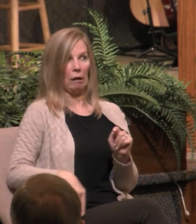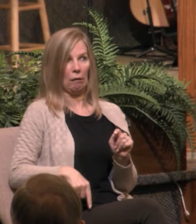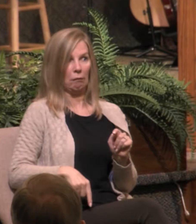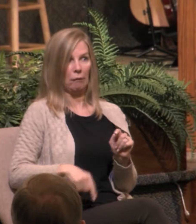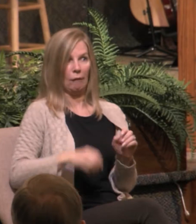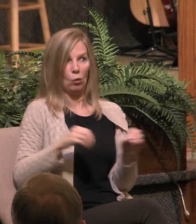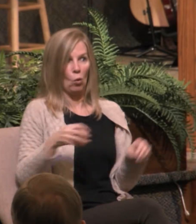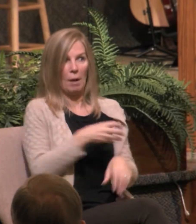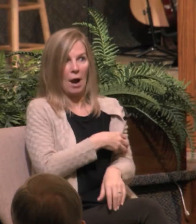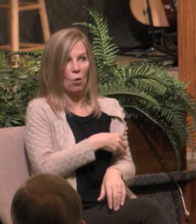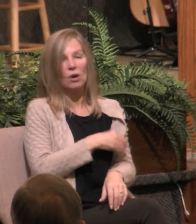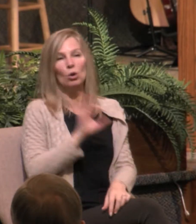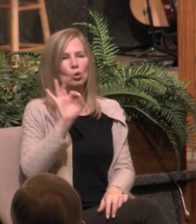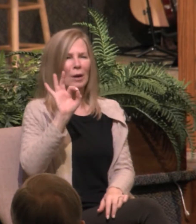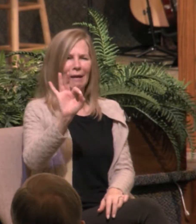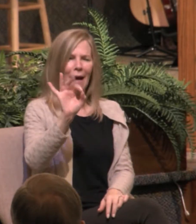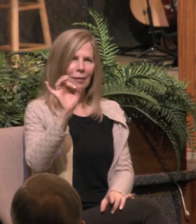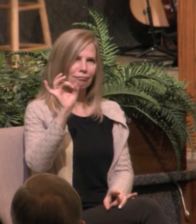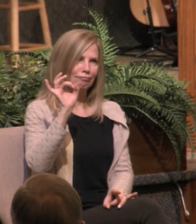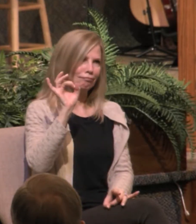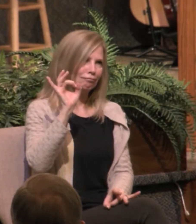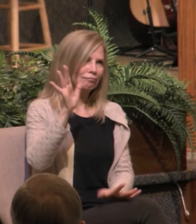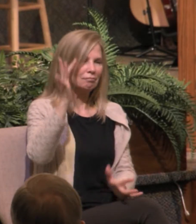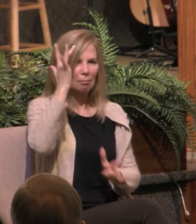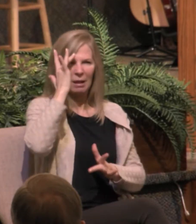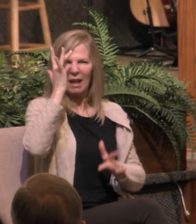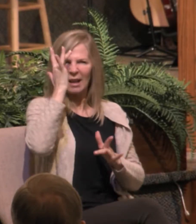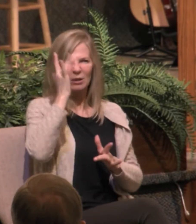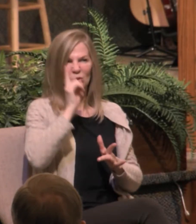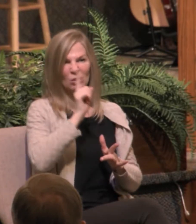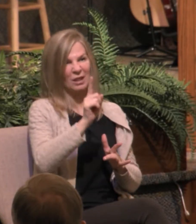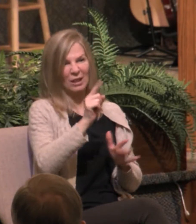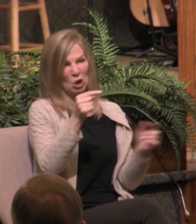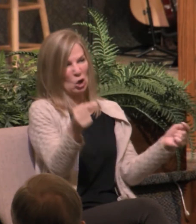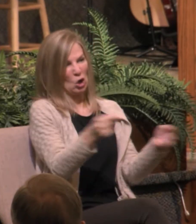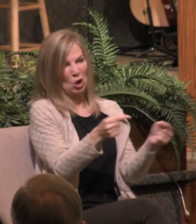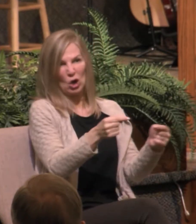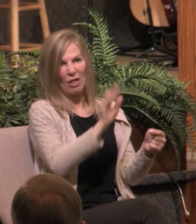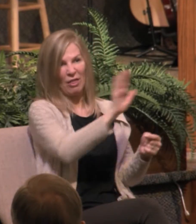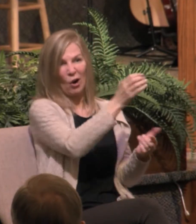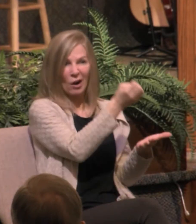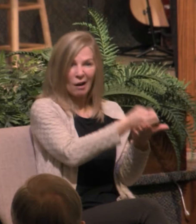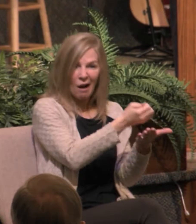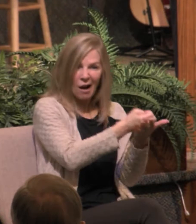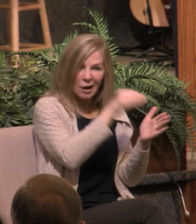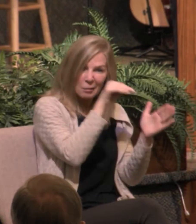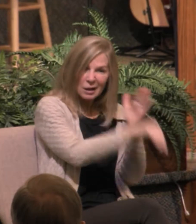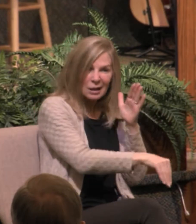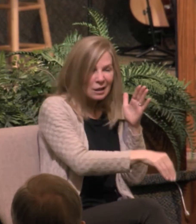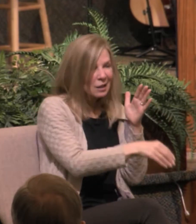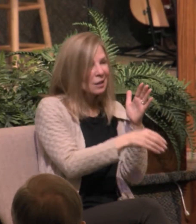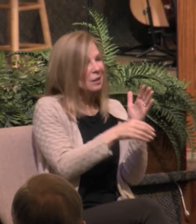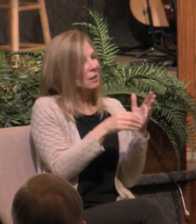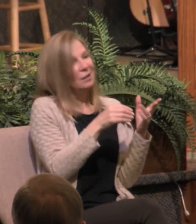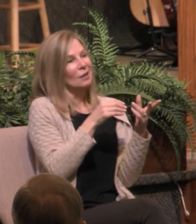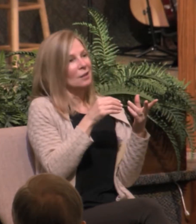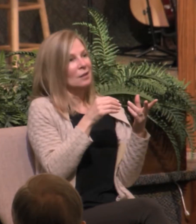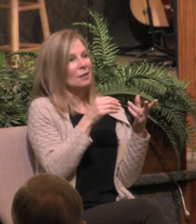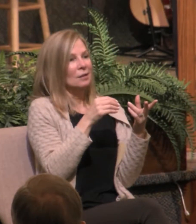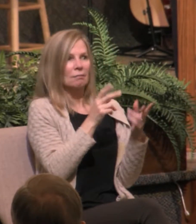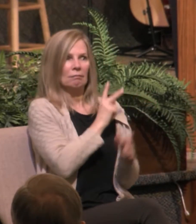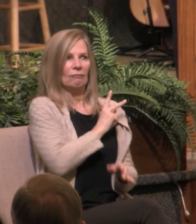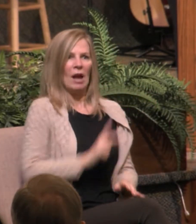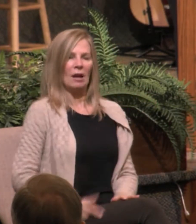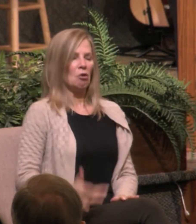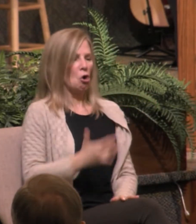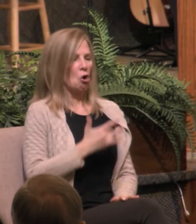And yet after these 9 devastating plagues that had taken an incomprehensible economic toll on the nation of Egypt, the Pharaoh's